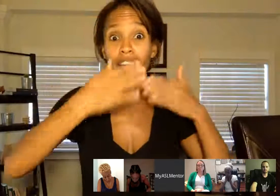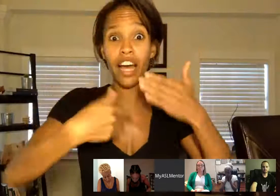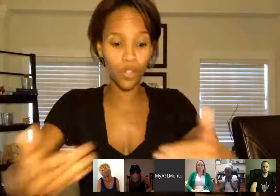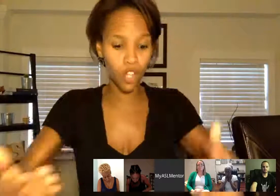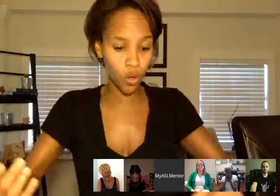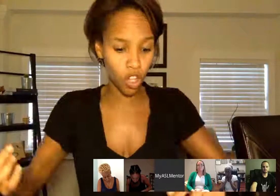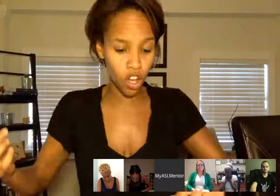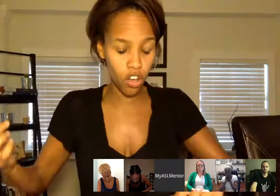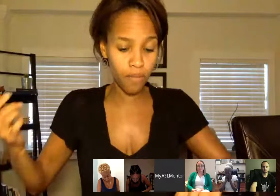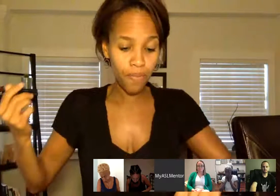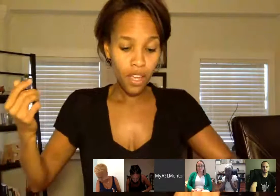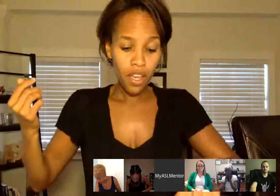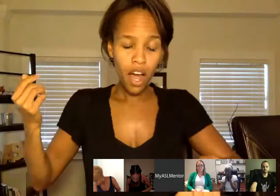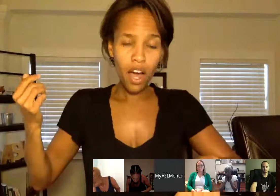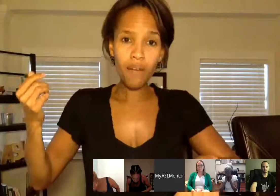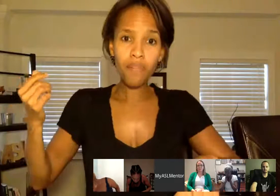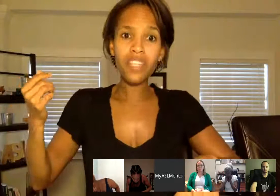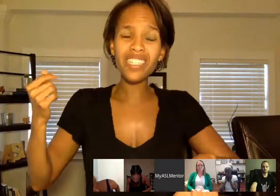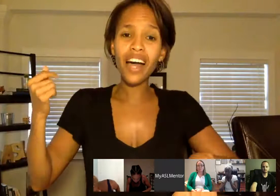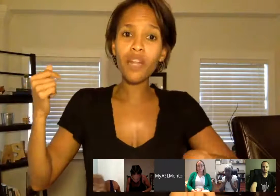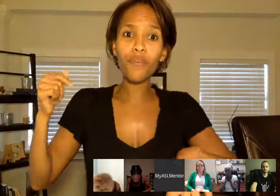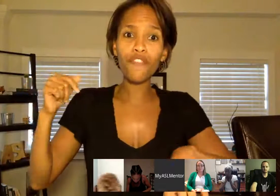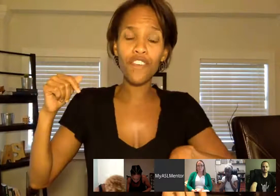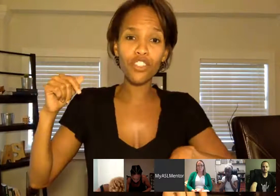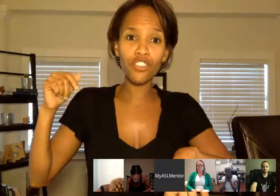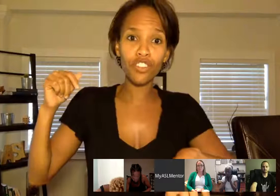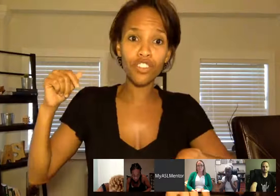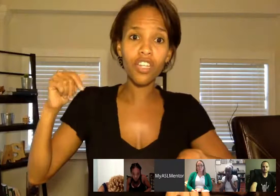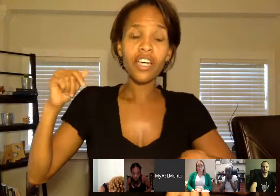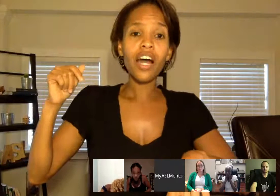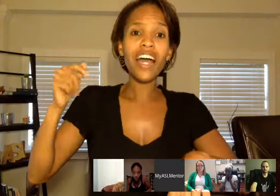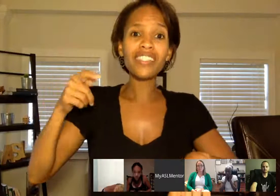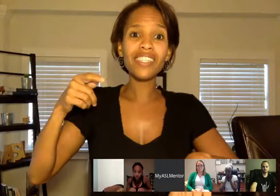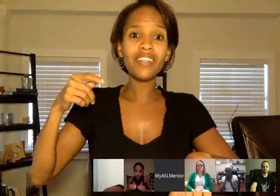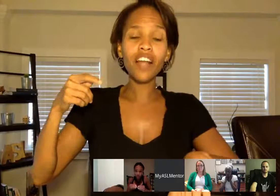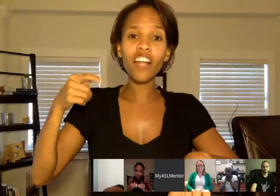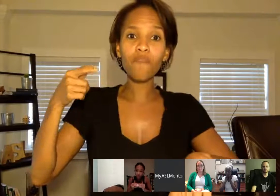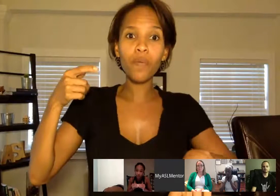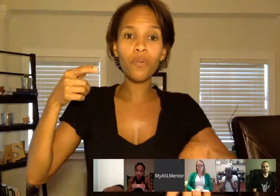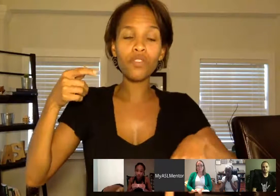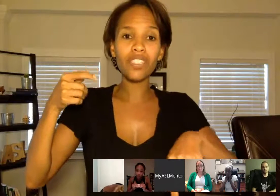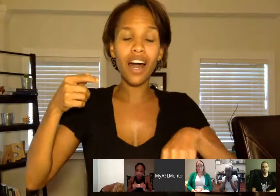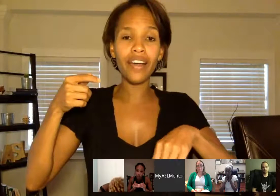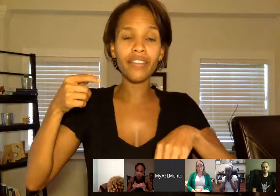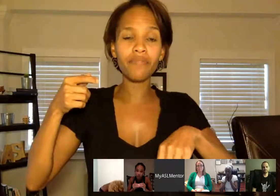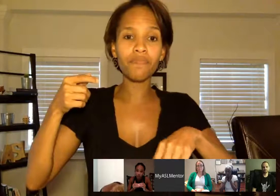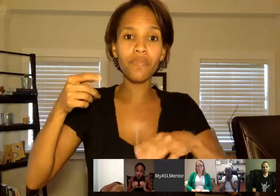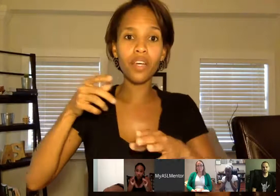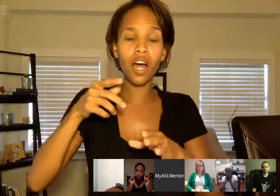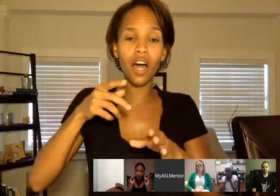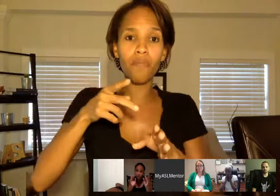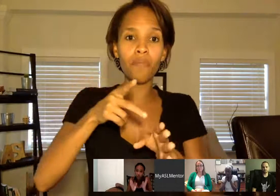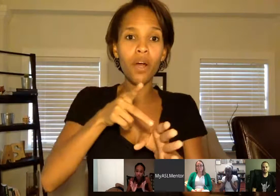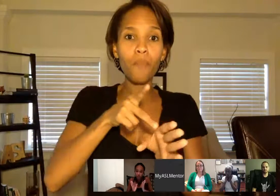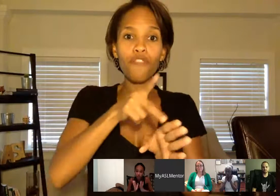thinking about it as we go along. The sign professor, I see a lot of people sign